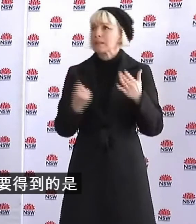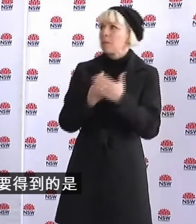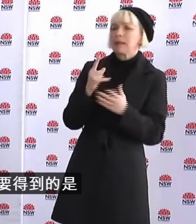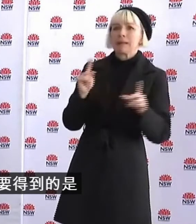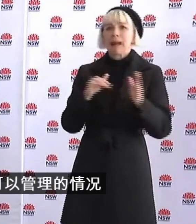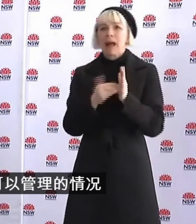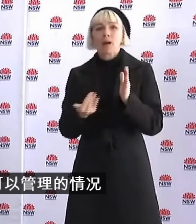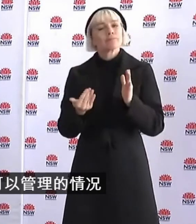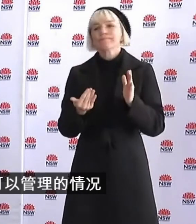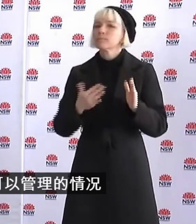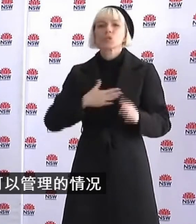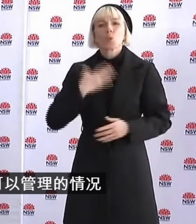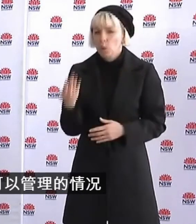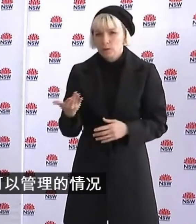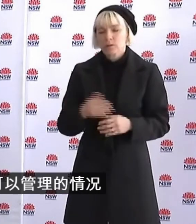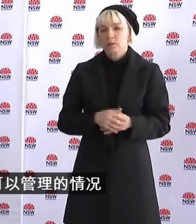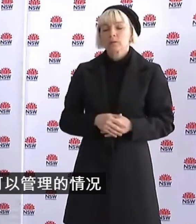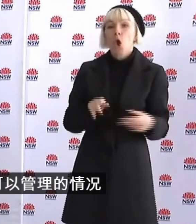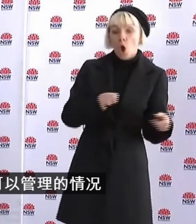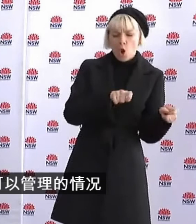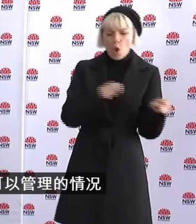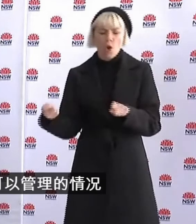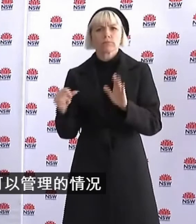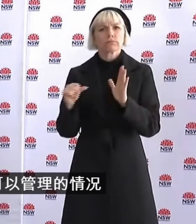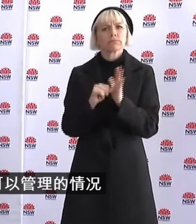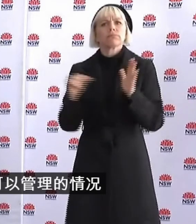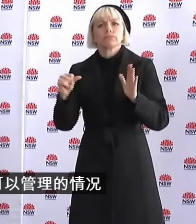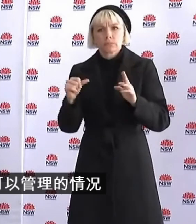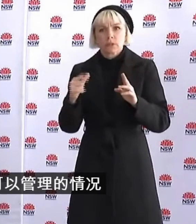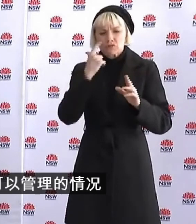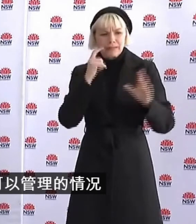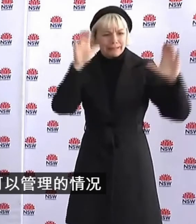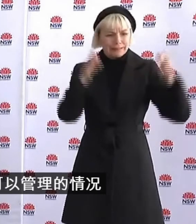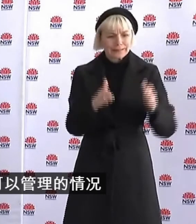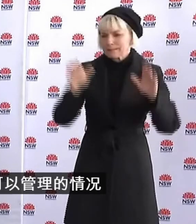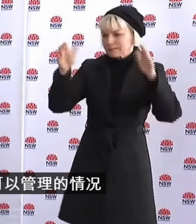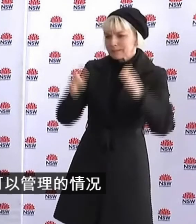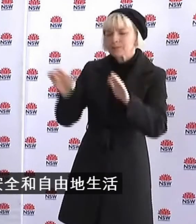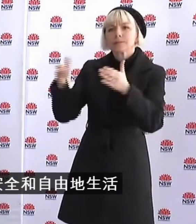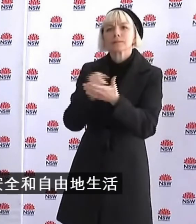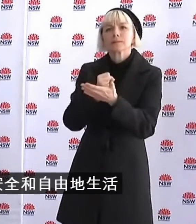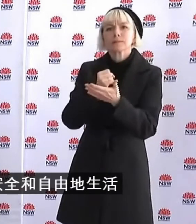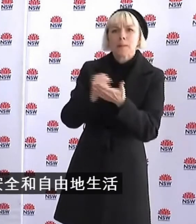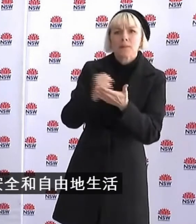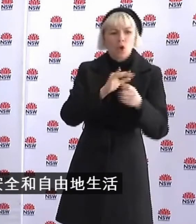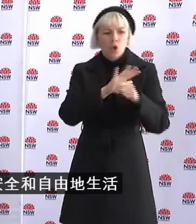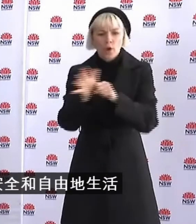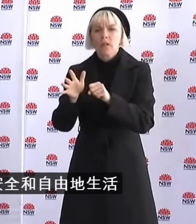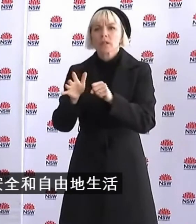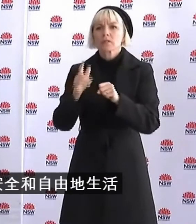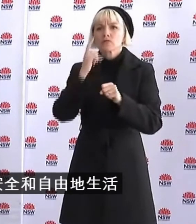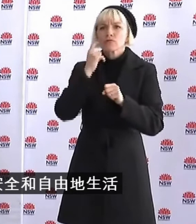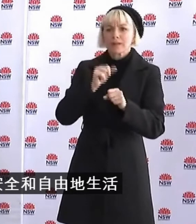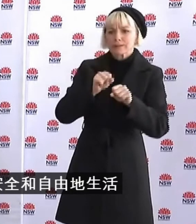want to get to is a healthy position where we can manage the cases, we can manage the rate of infection in the community and